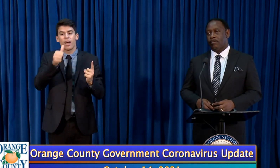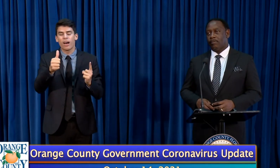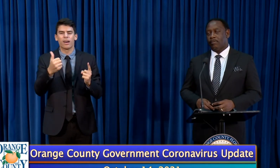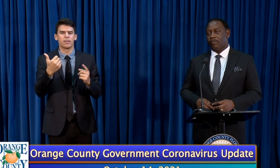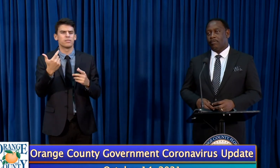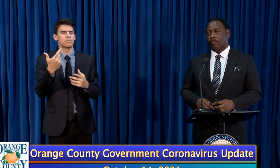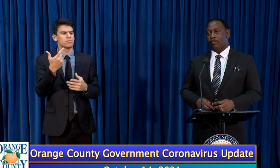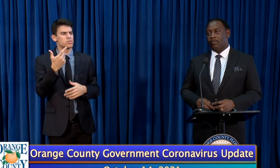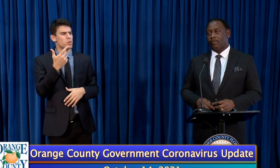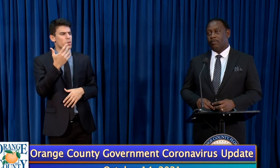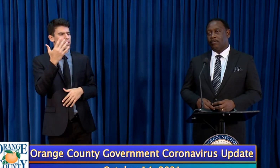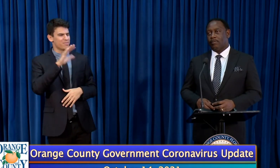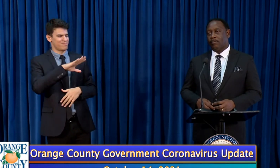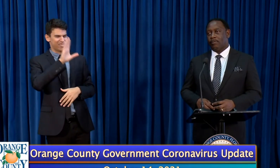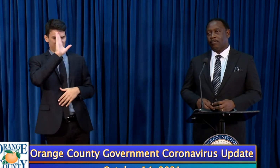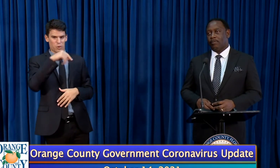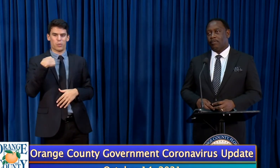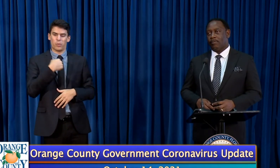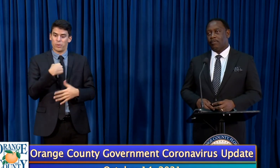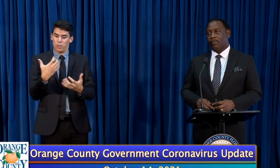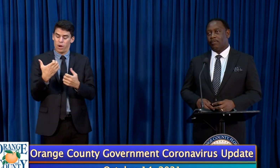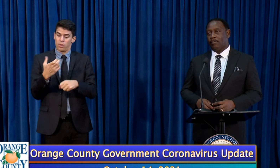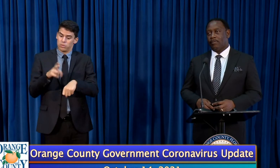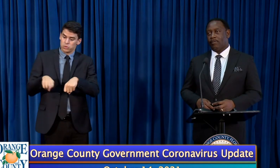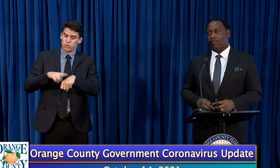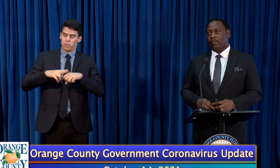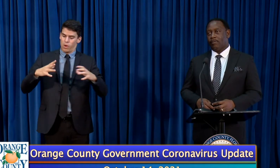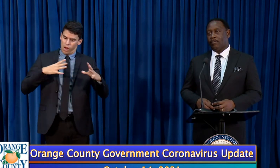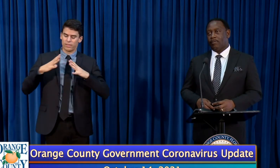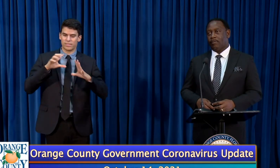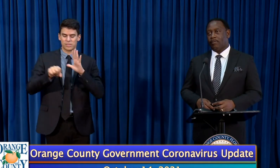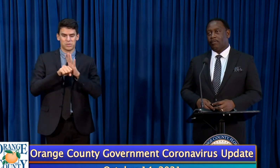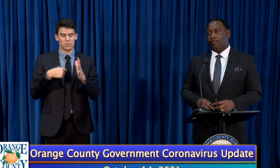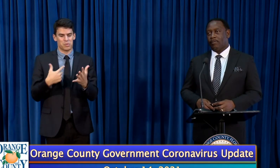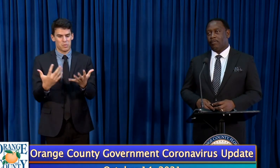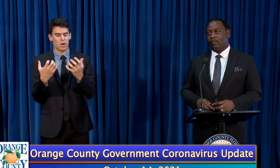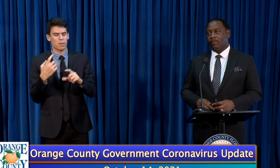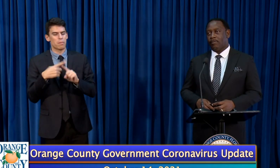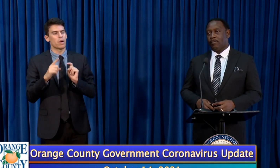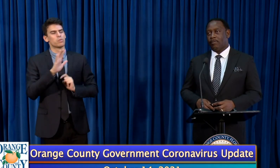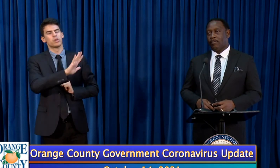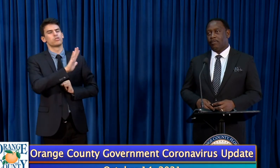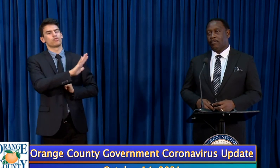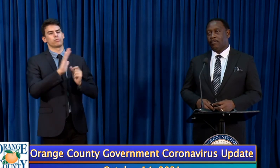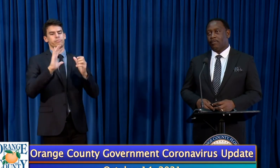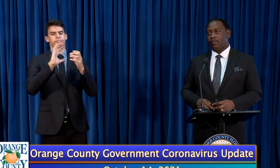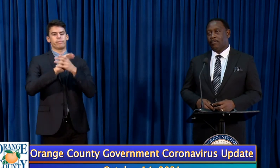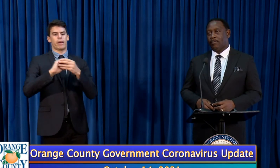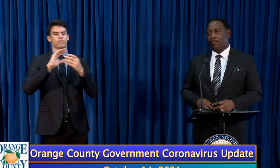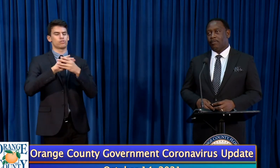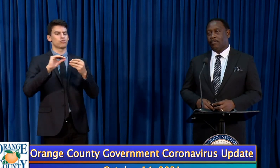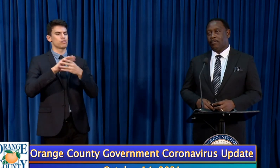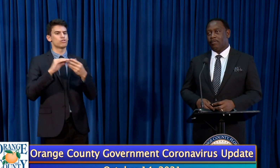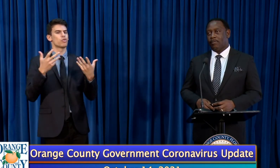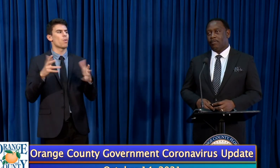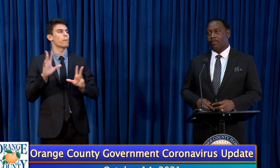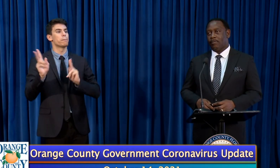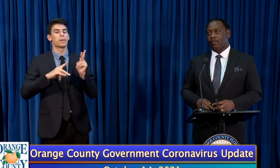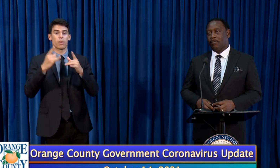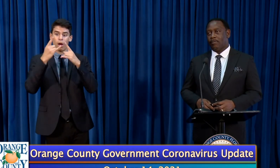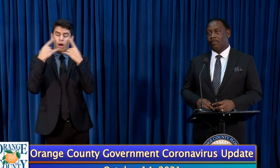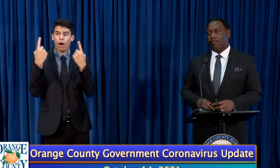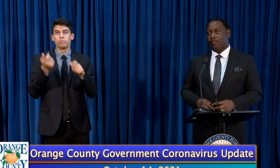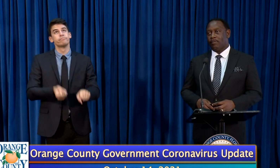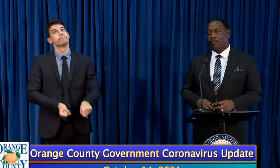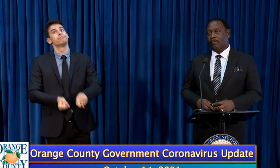all want to have a normal holiday season, but what is the message for people to maybe not burn the mask in the backyard and go